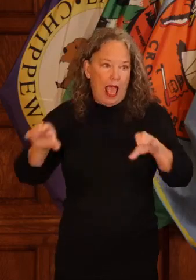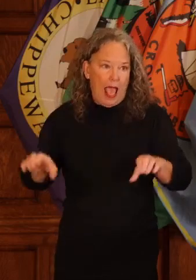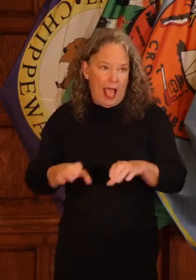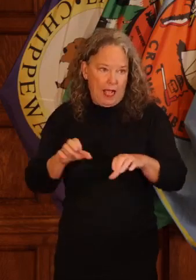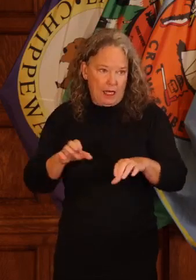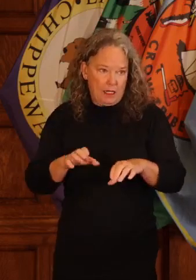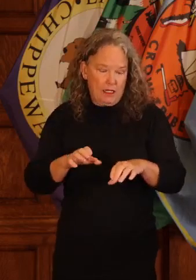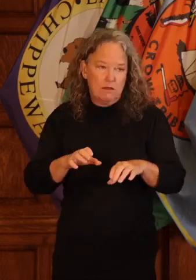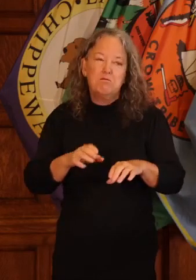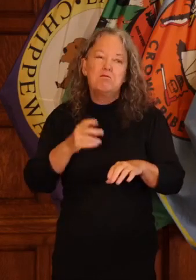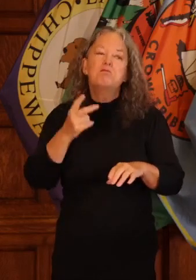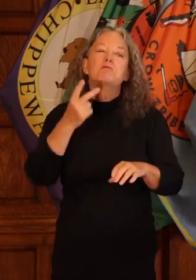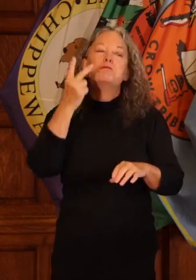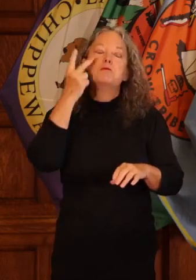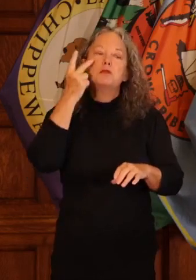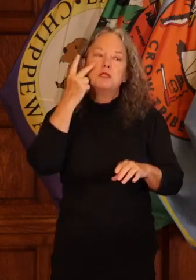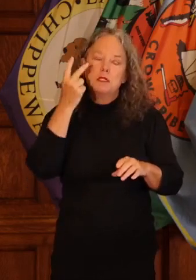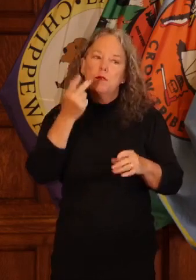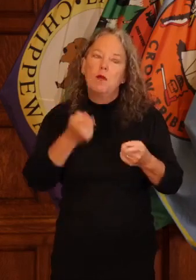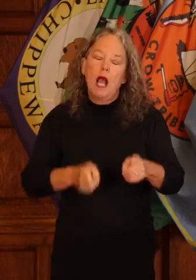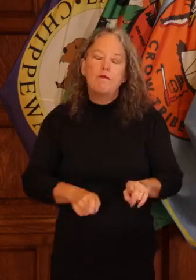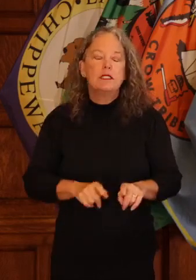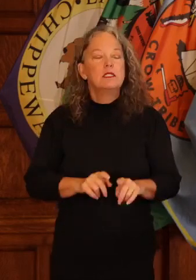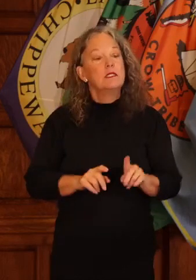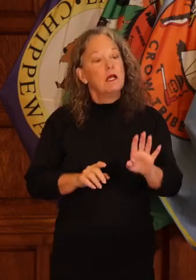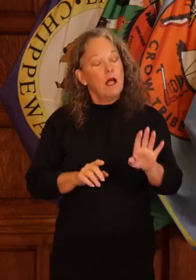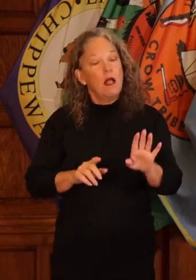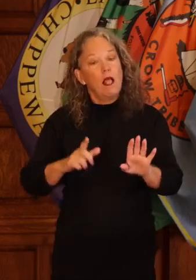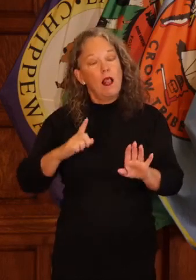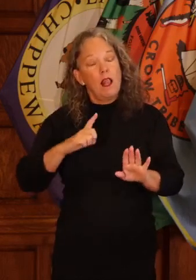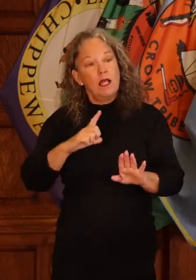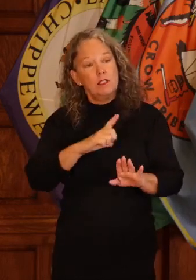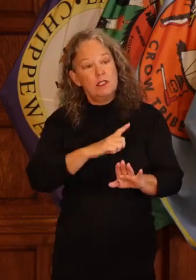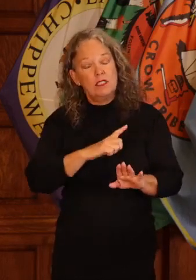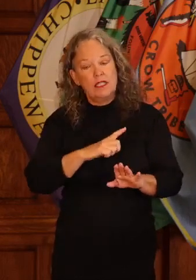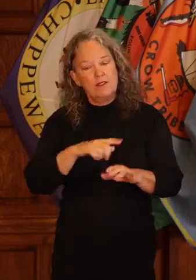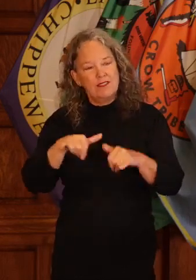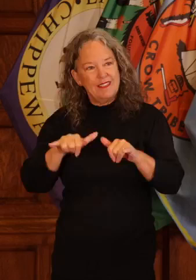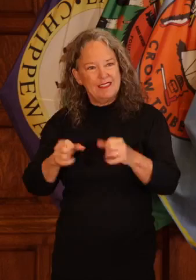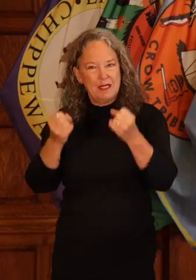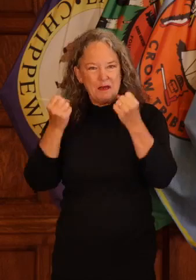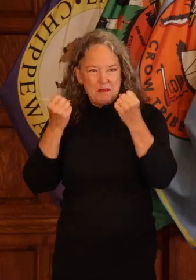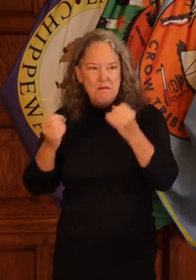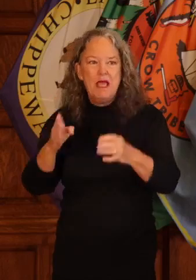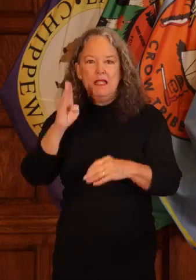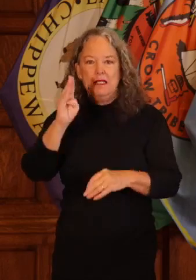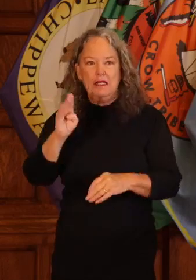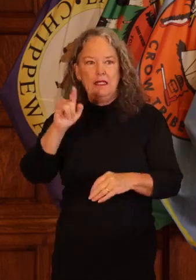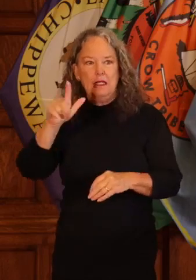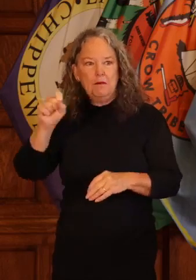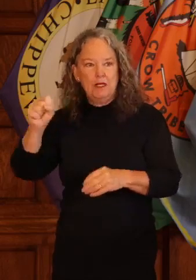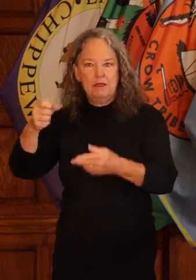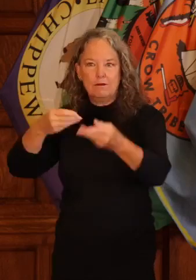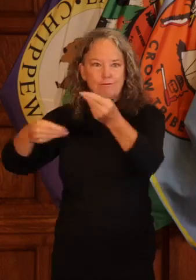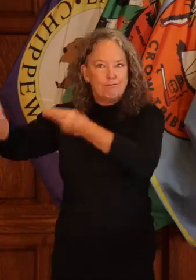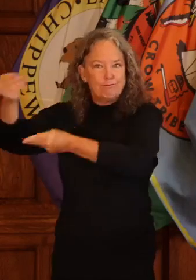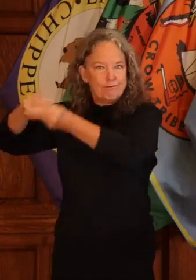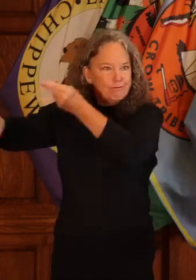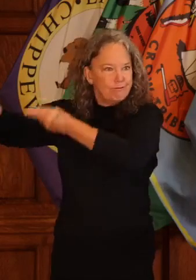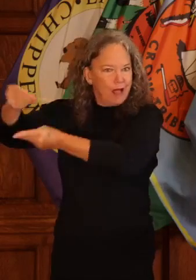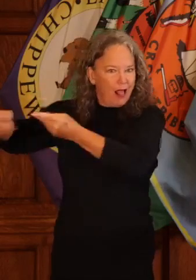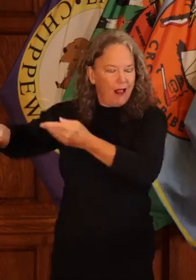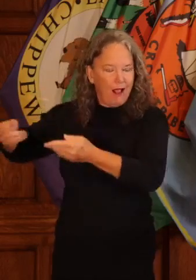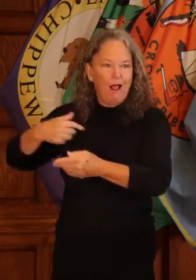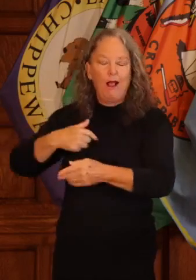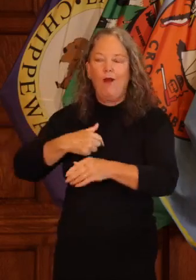tuned there. Again, the legislature, there's still a lot of bills flying around. We do